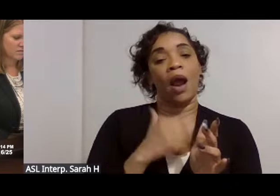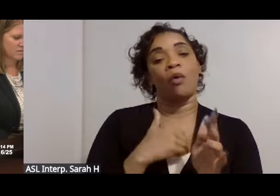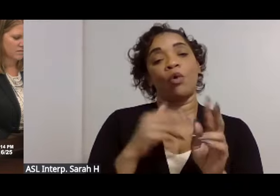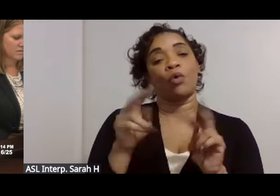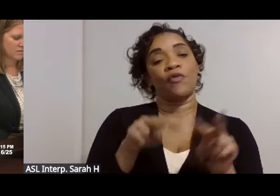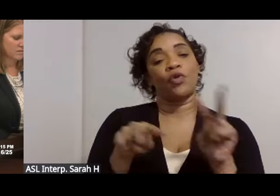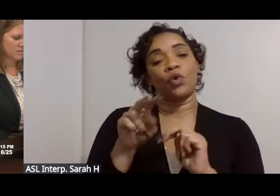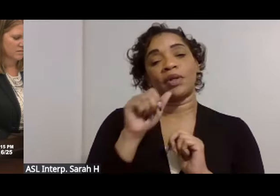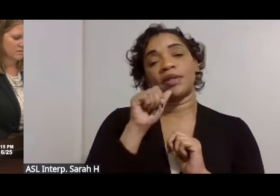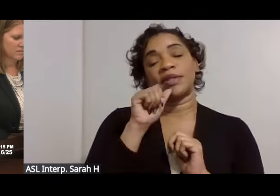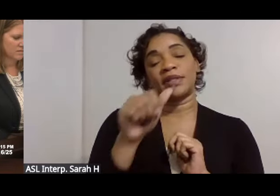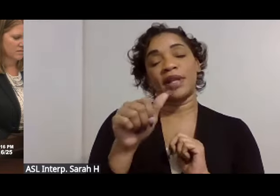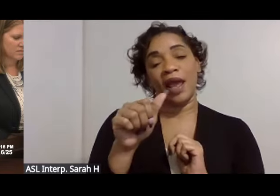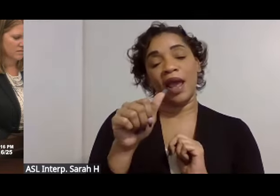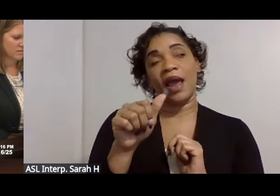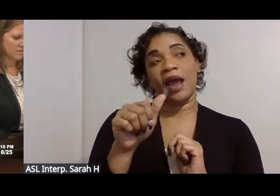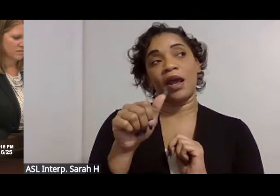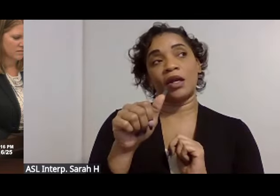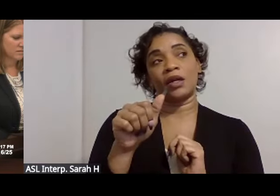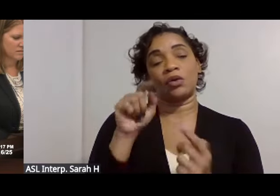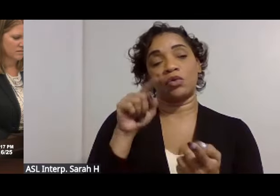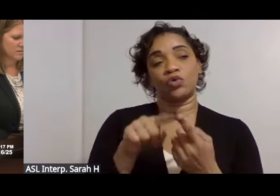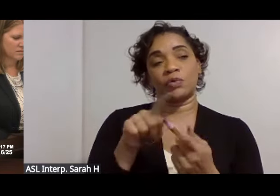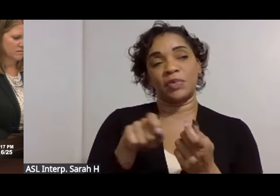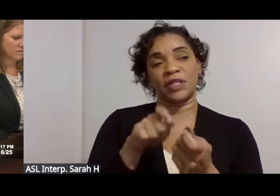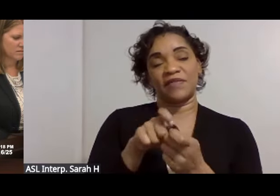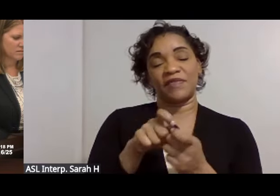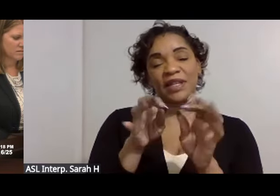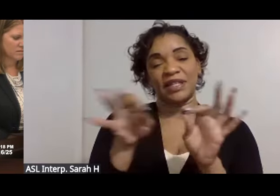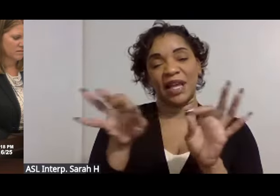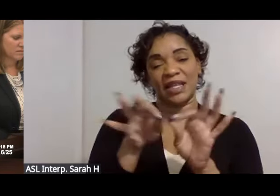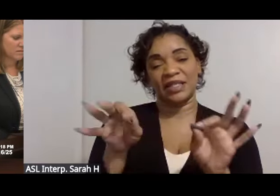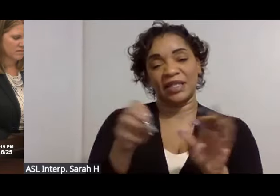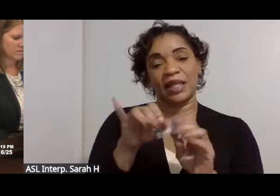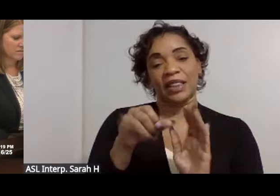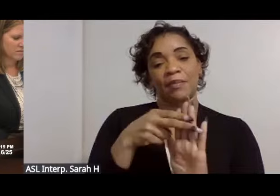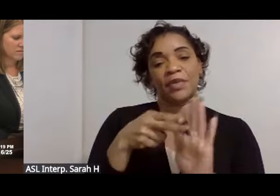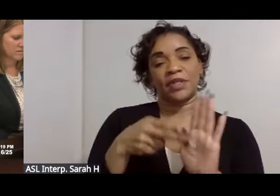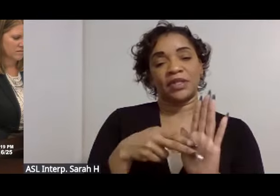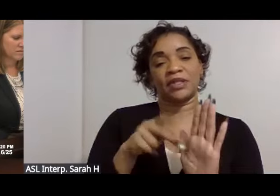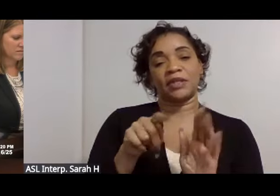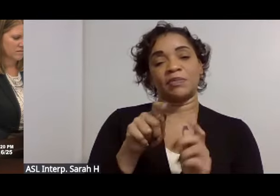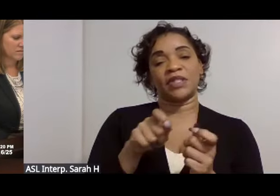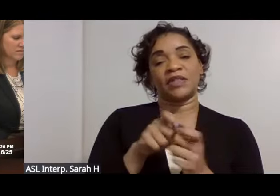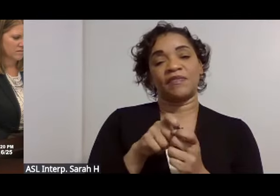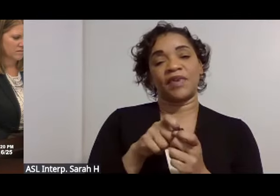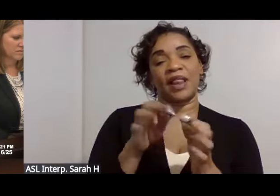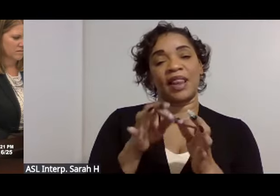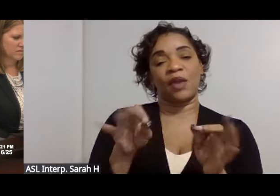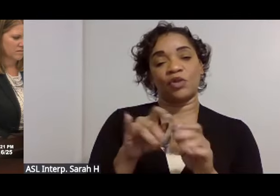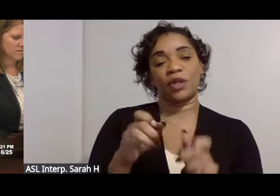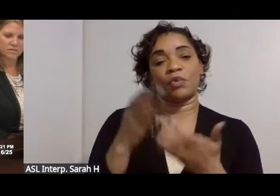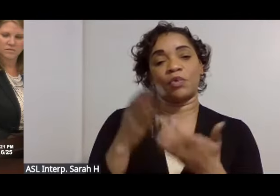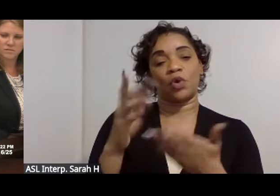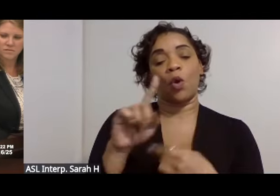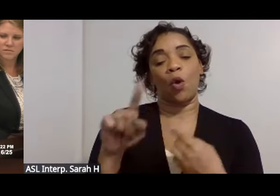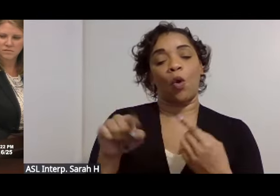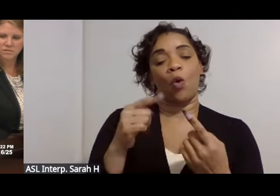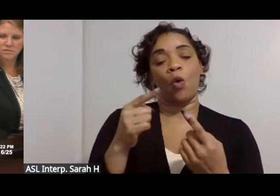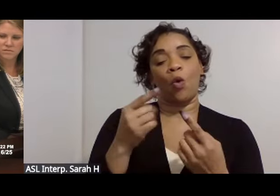specific text of the petition itself, the specific language in the proposal. The only thing we're looking at on the back side of the